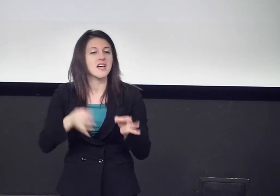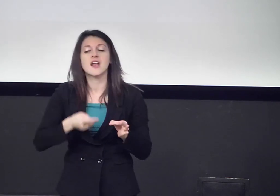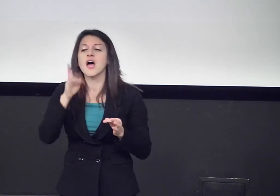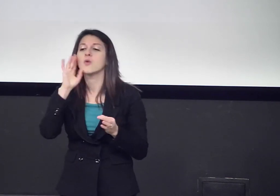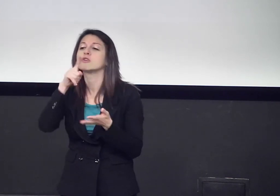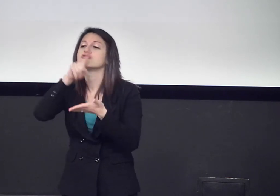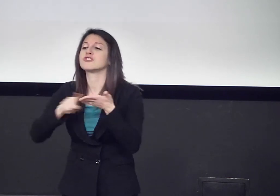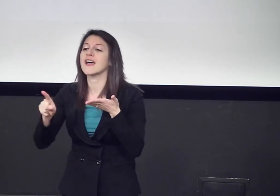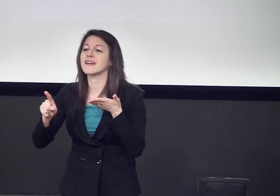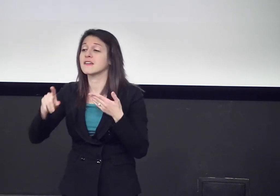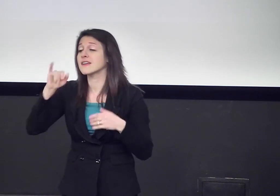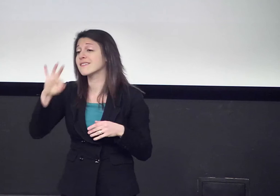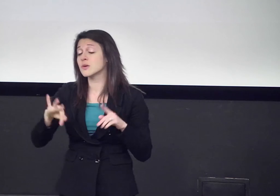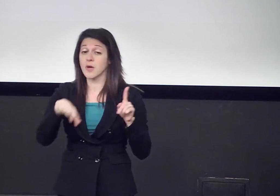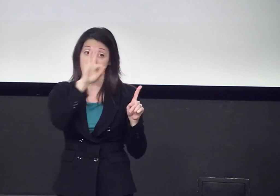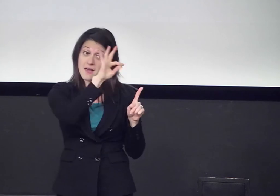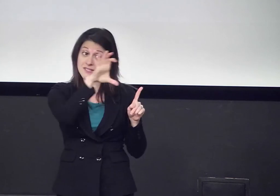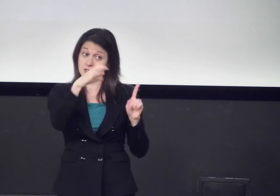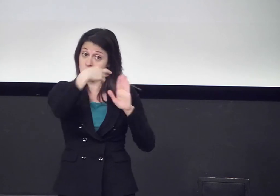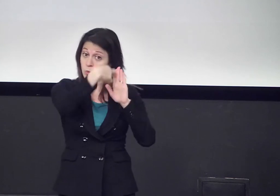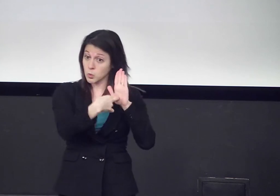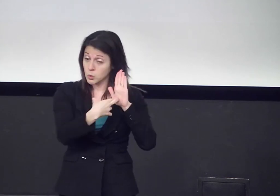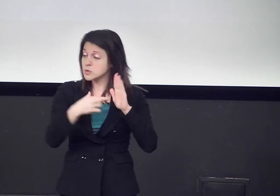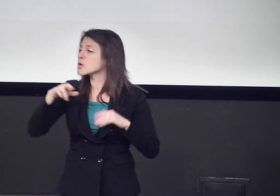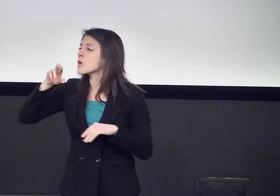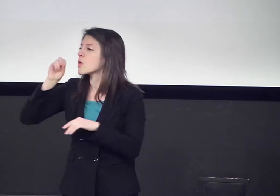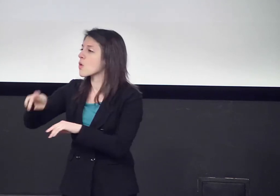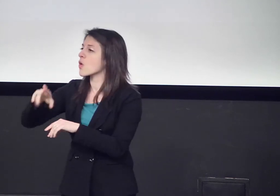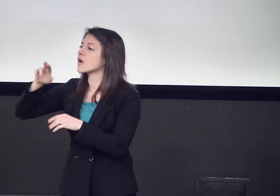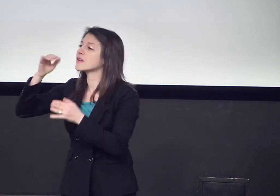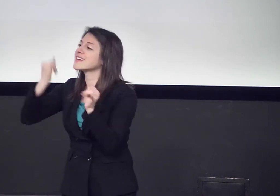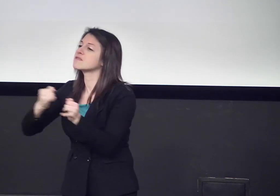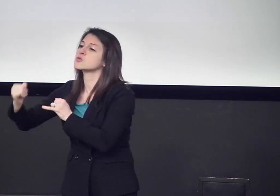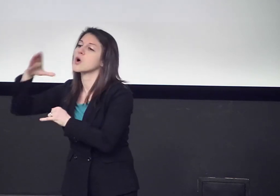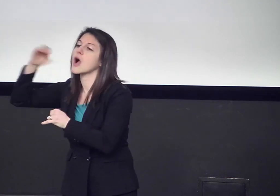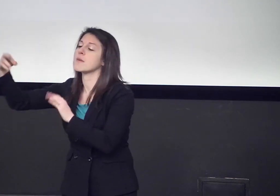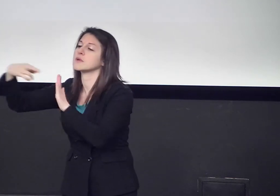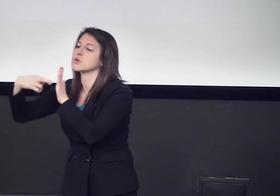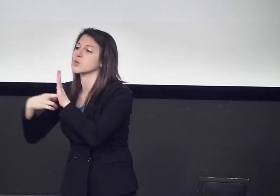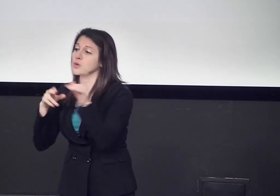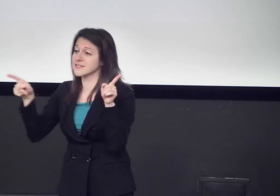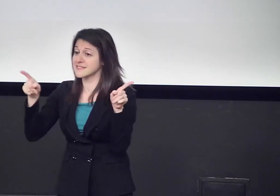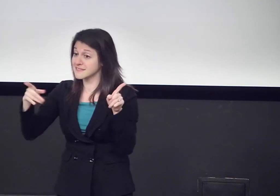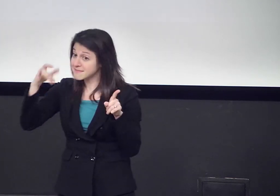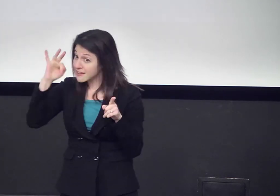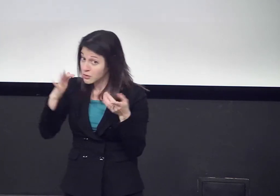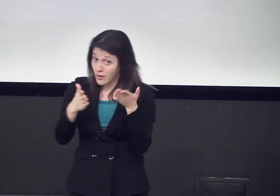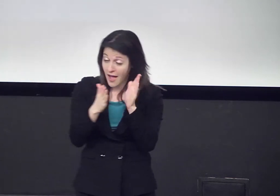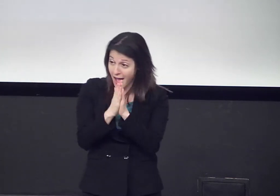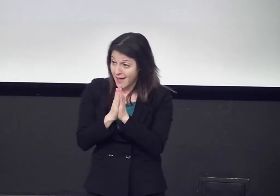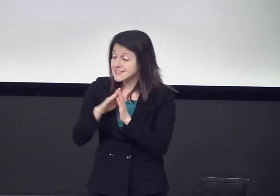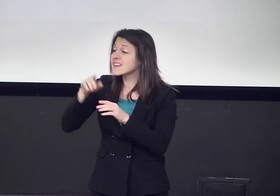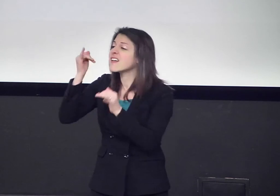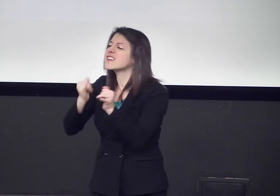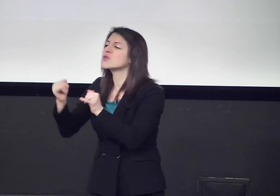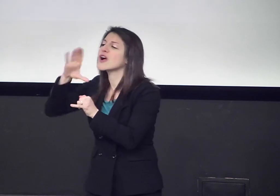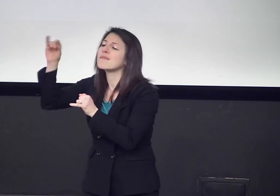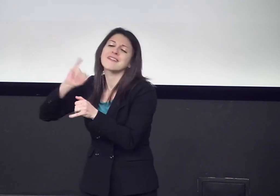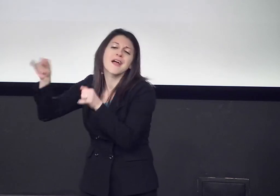project and started with my qualifying study research in looking at VRS. Looking at VRS providers'